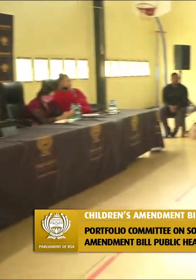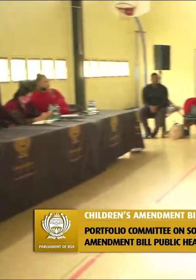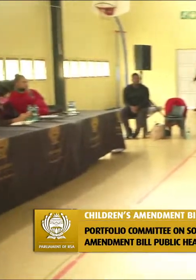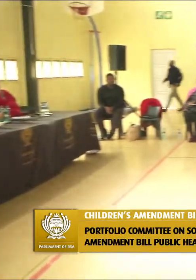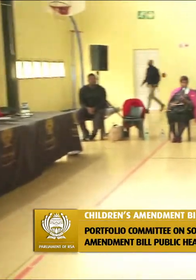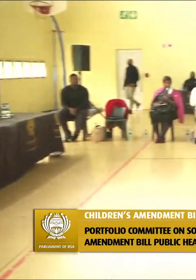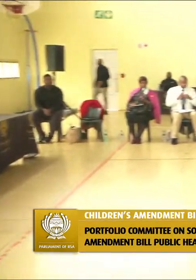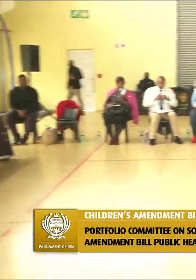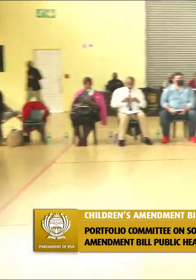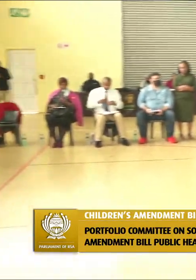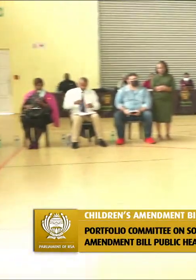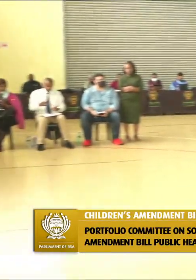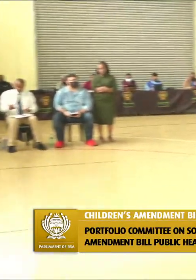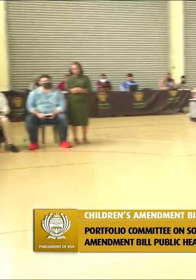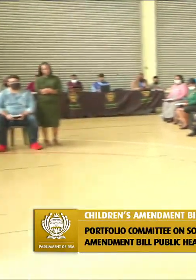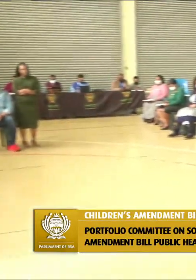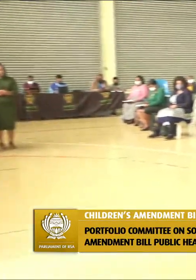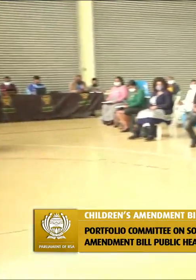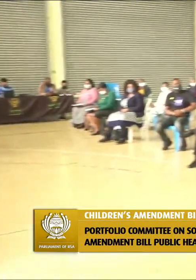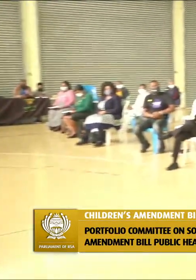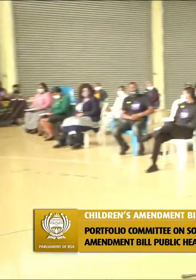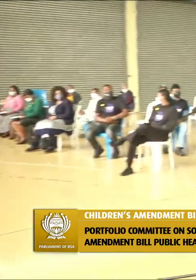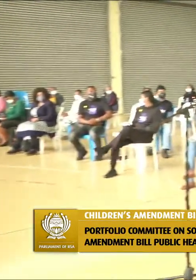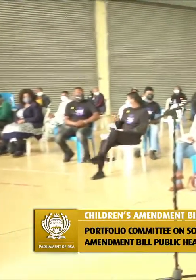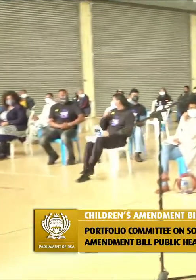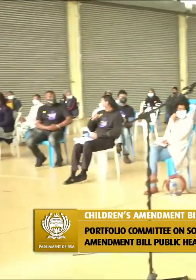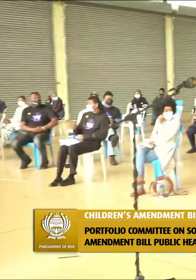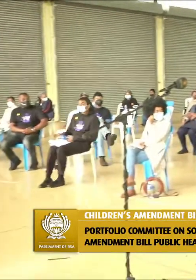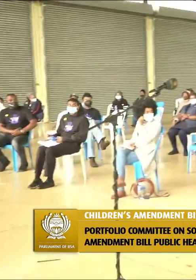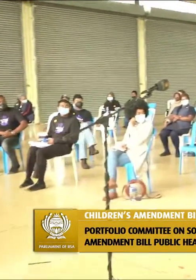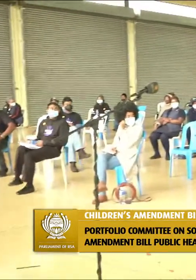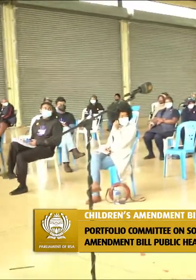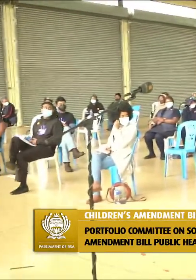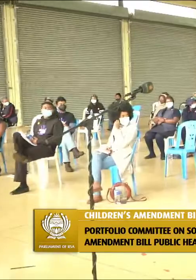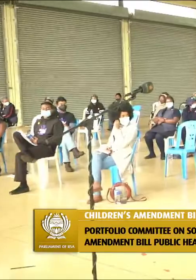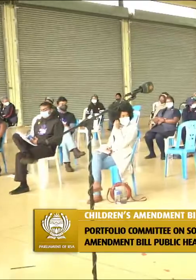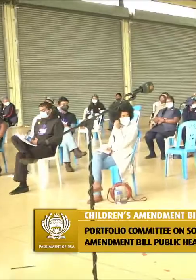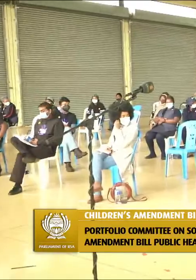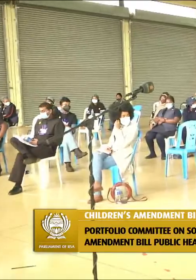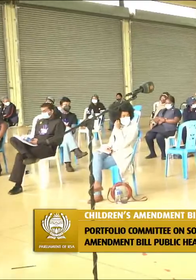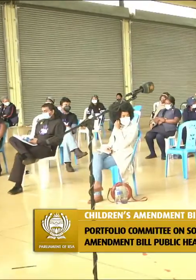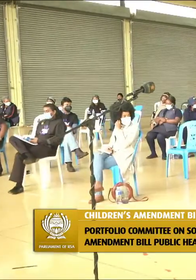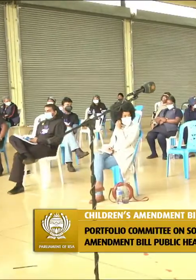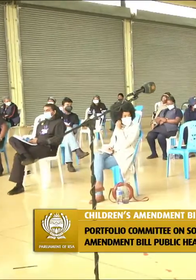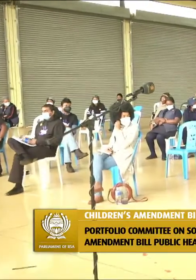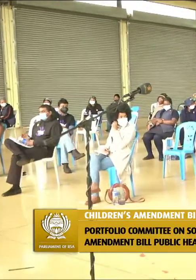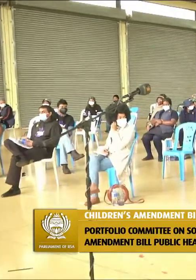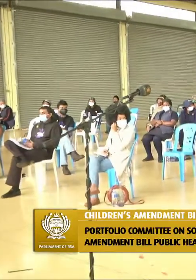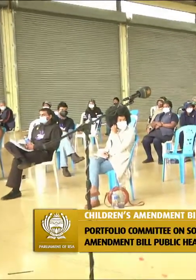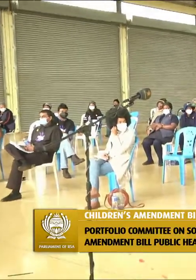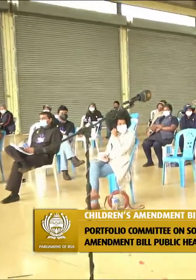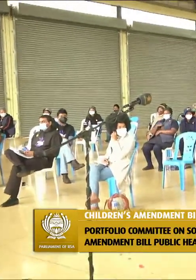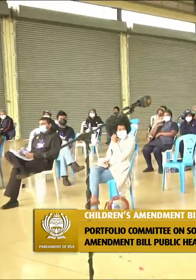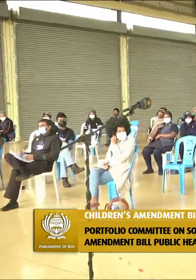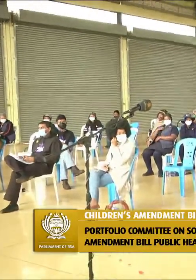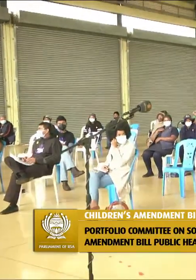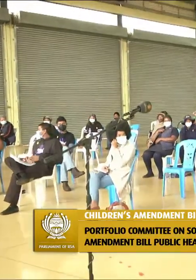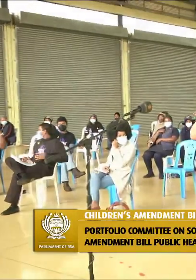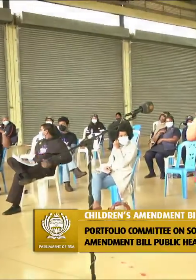Sisheshe bantu kuyanetha phandle kuyabanda nokubanda. Let's do it quickly because it's raining outside and now it's cold also.